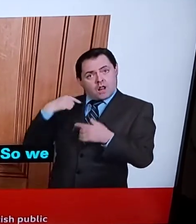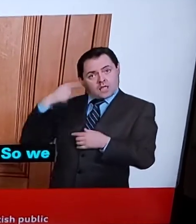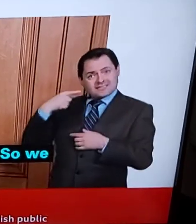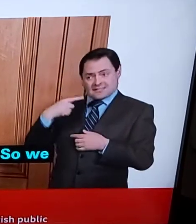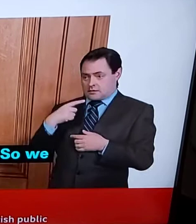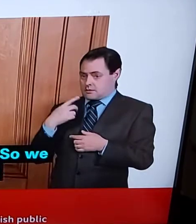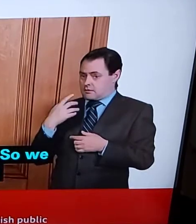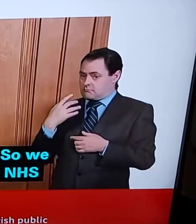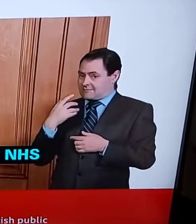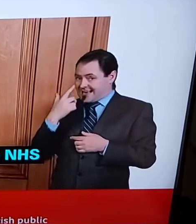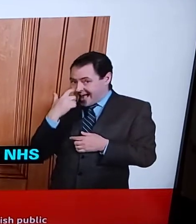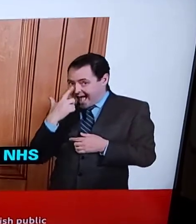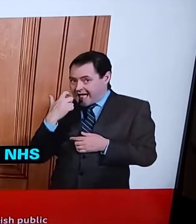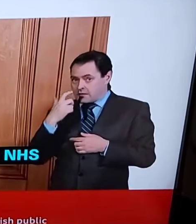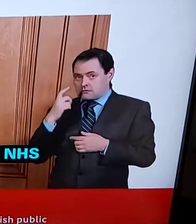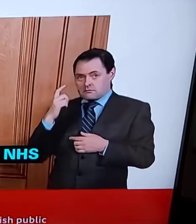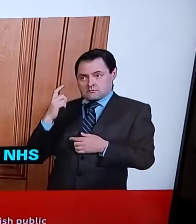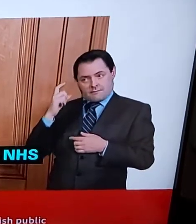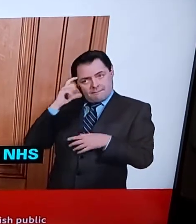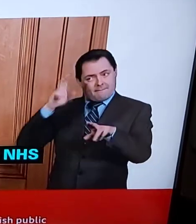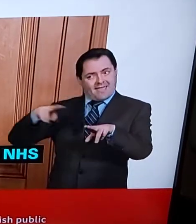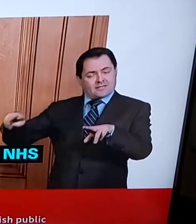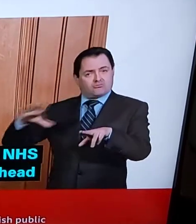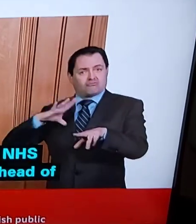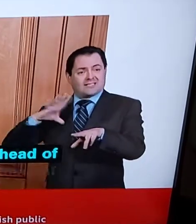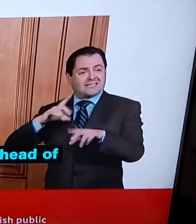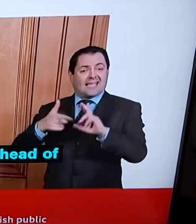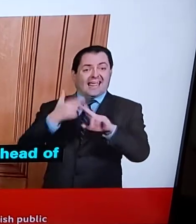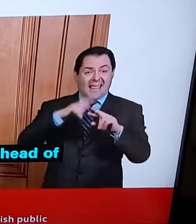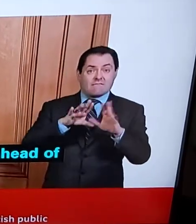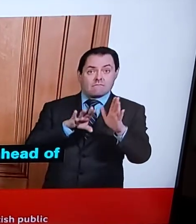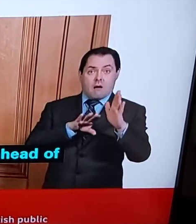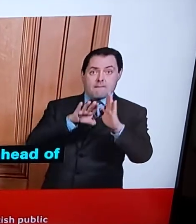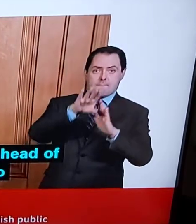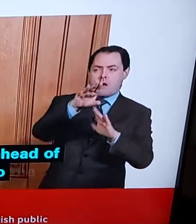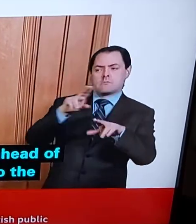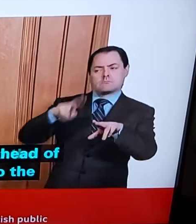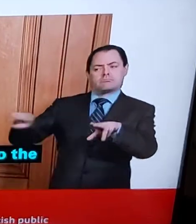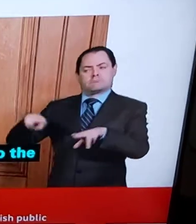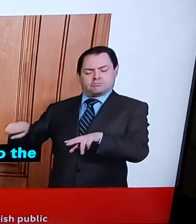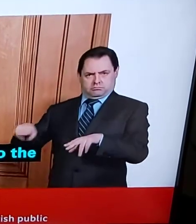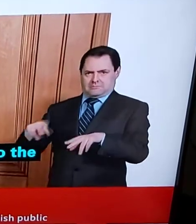surge. And I think that's down to the huge efforts that the